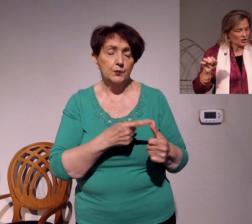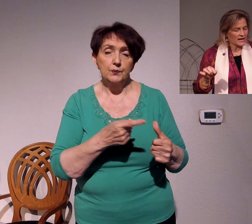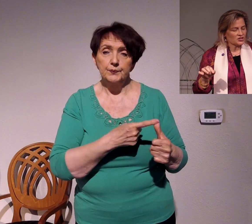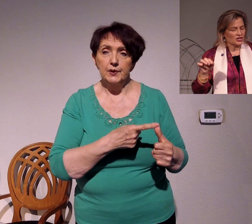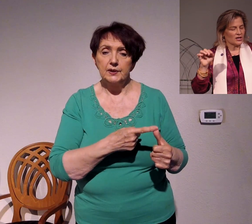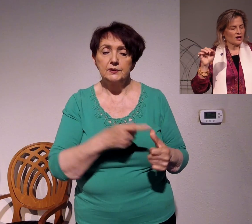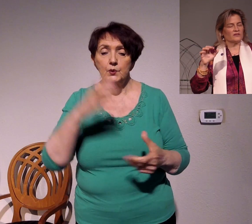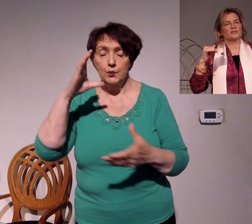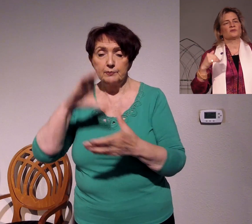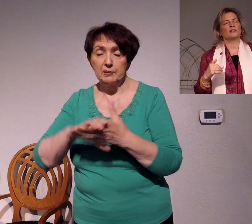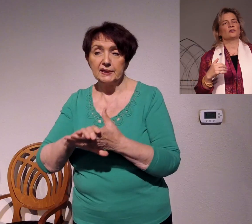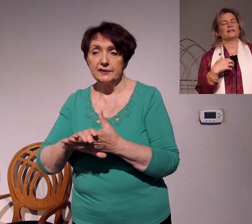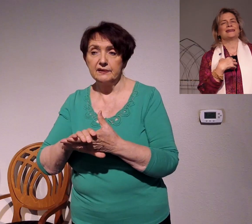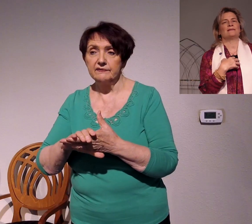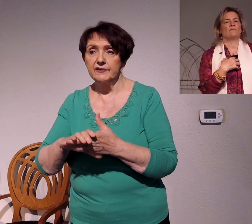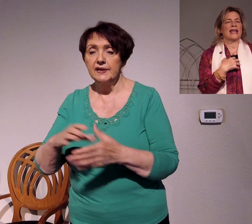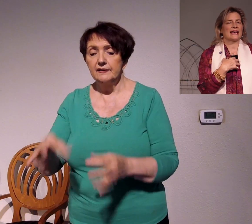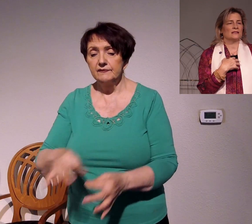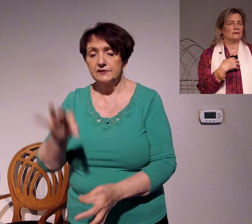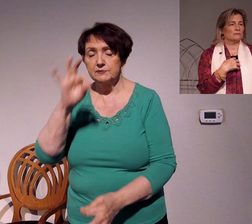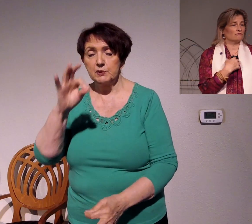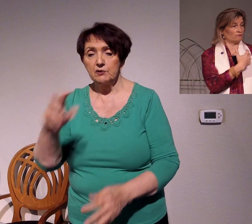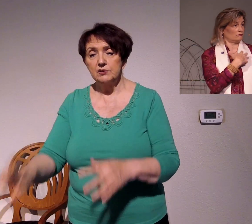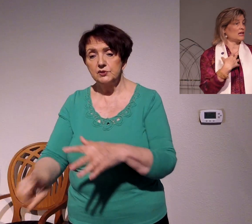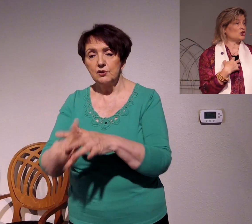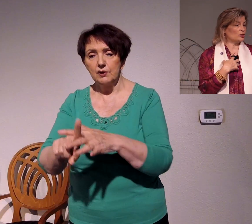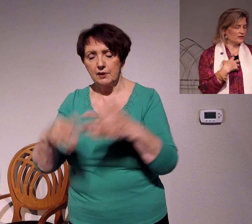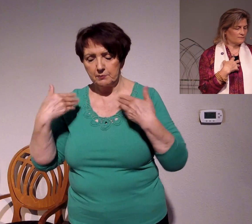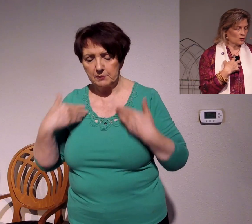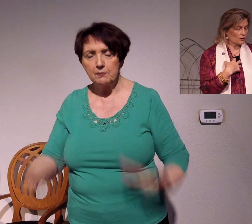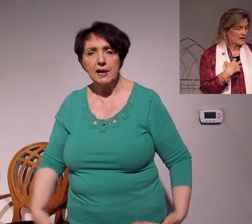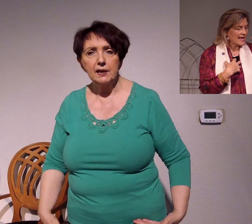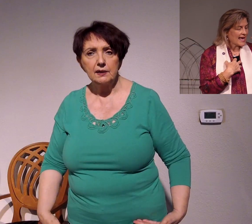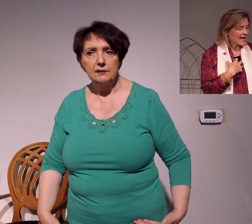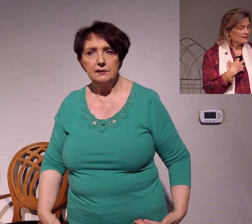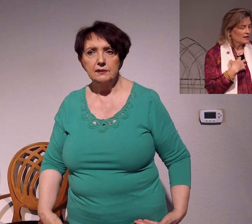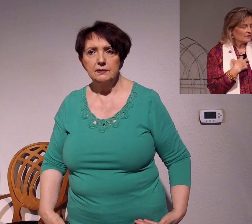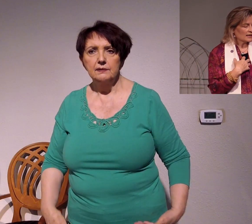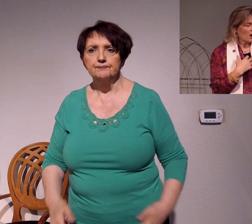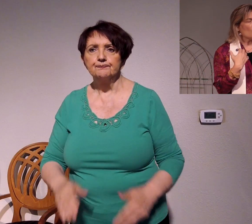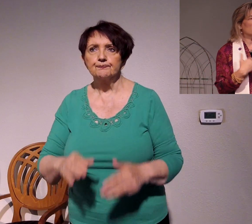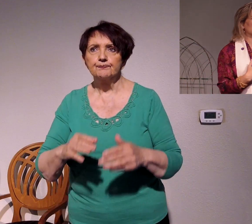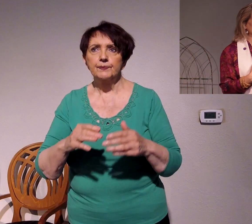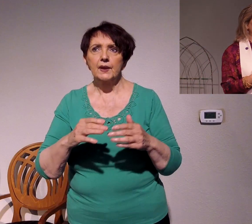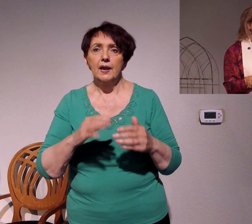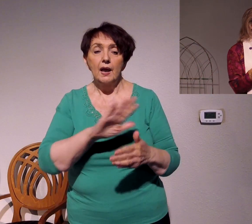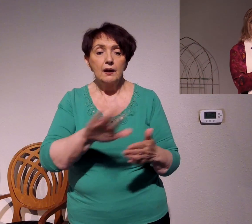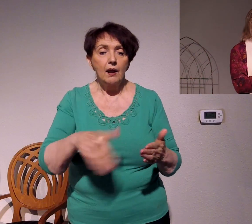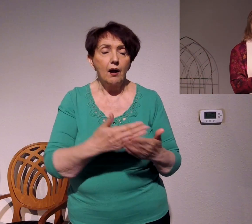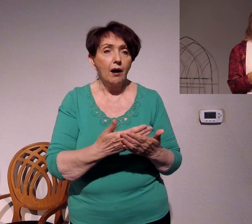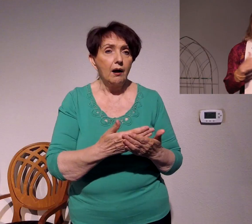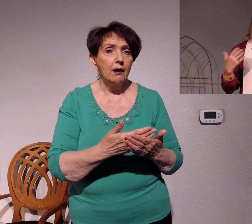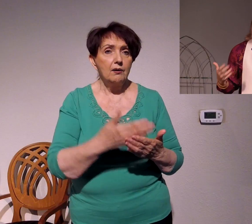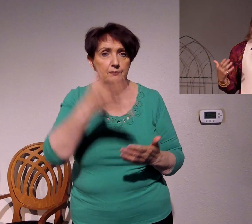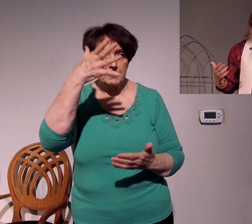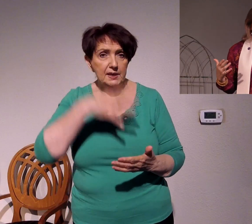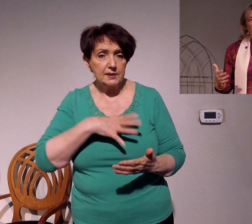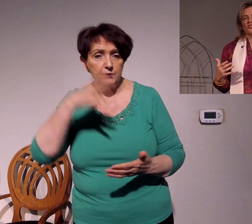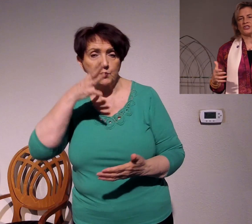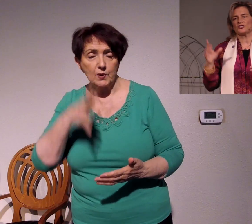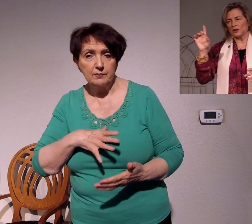the incarnation of the Spirit in man, in human form, and that all men and women